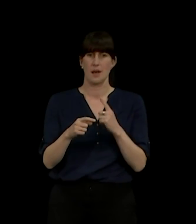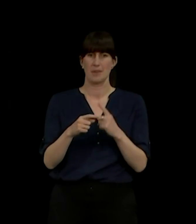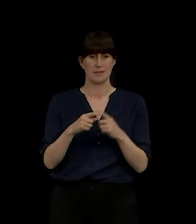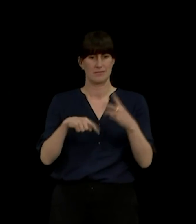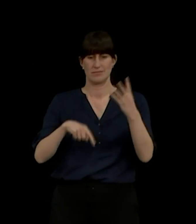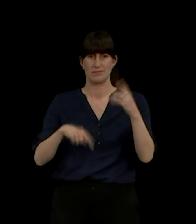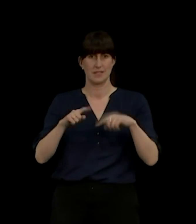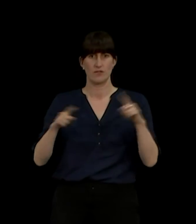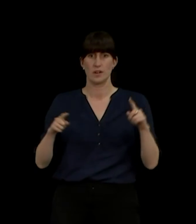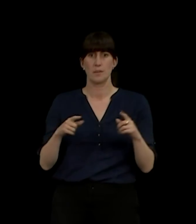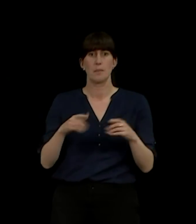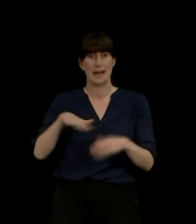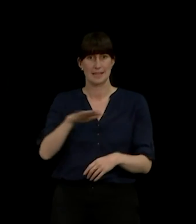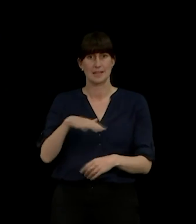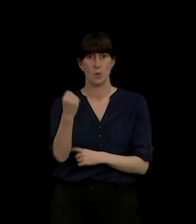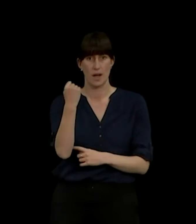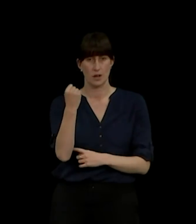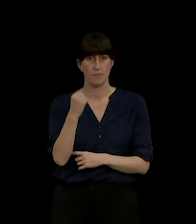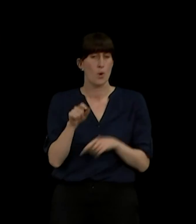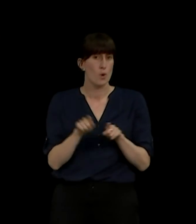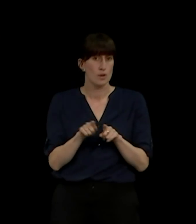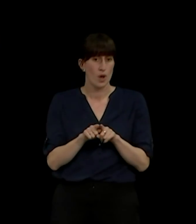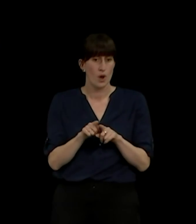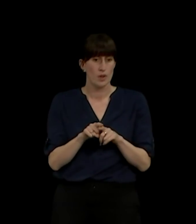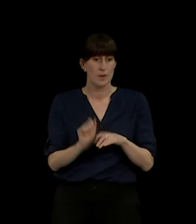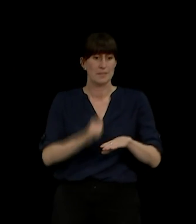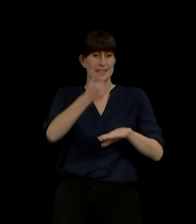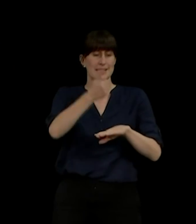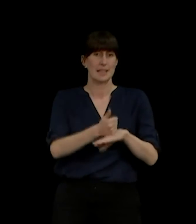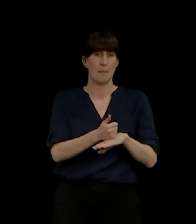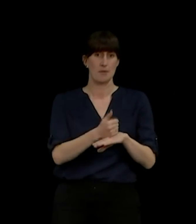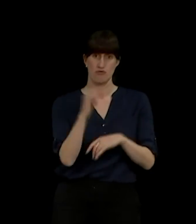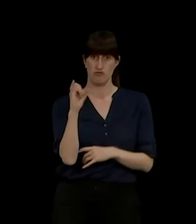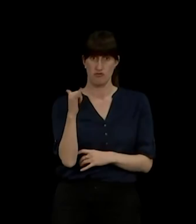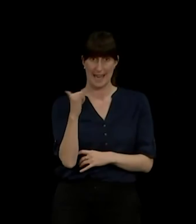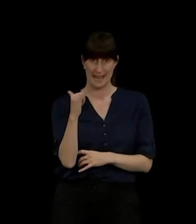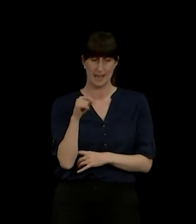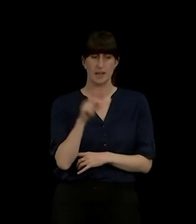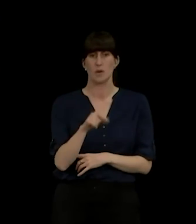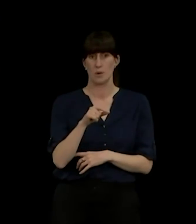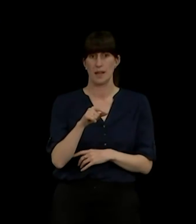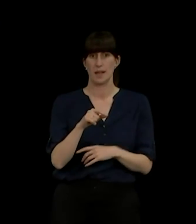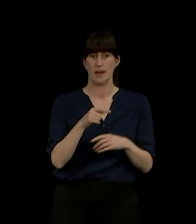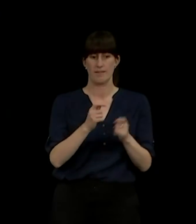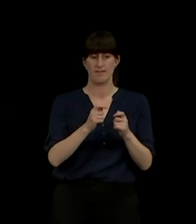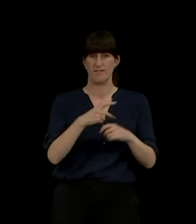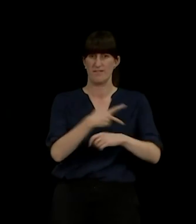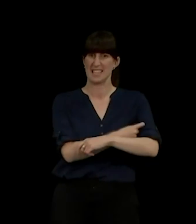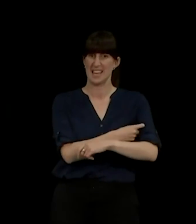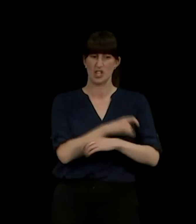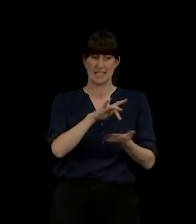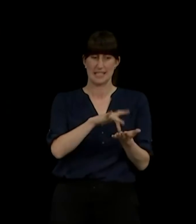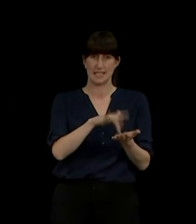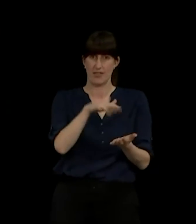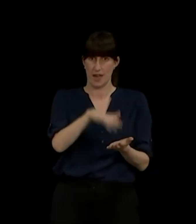Waikato. Also today, there will be a pop-up vaccination centre in Raglan at 2:30 p.m. today, and we'll make sure that we